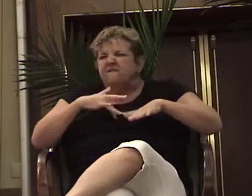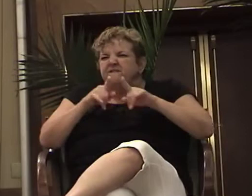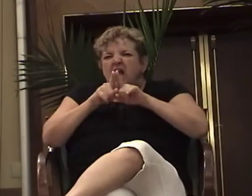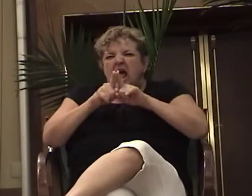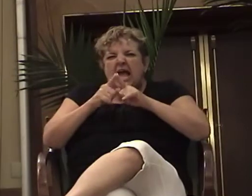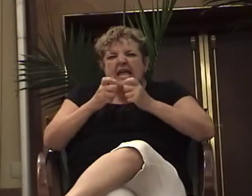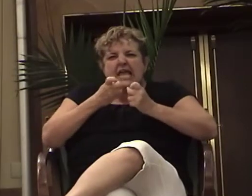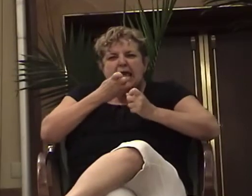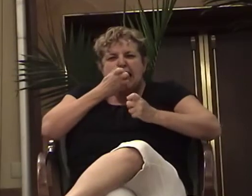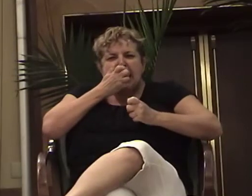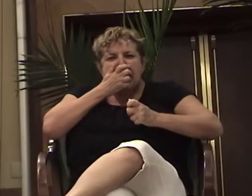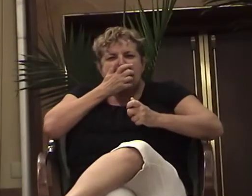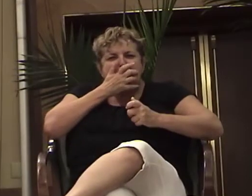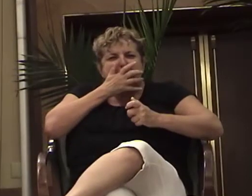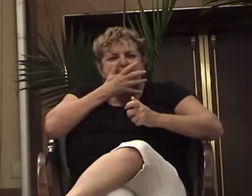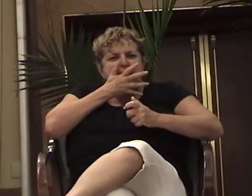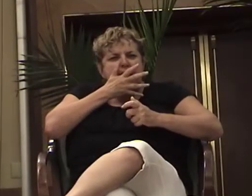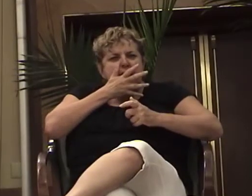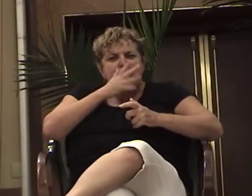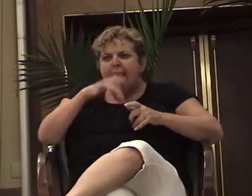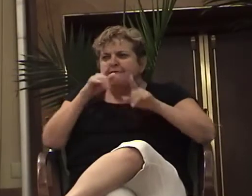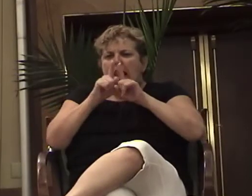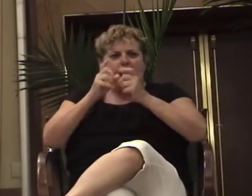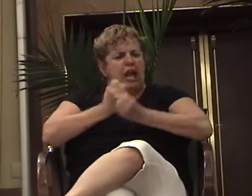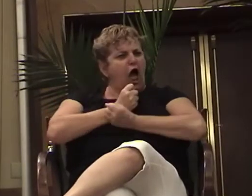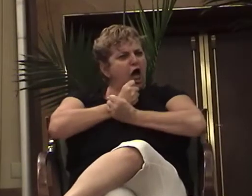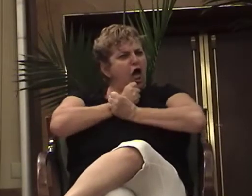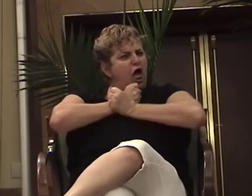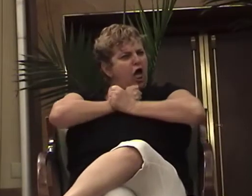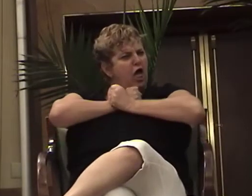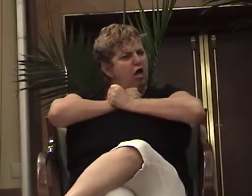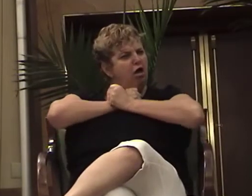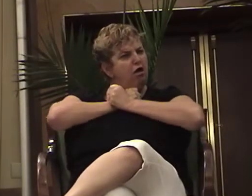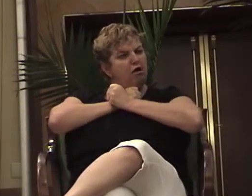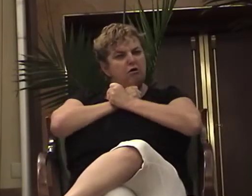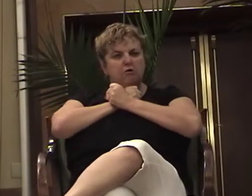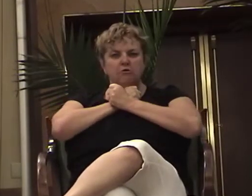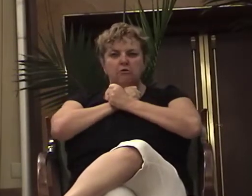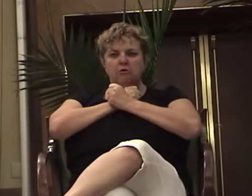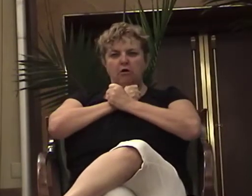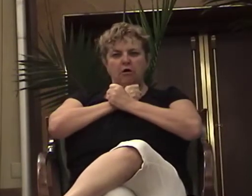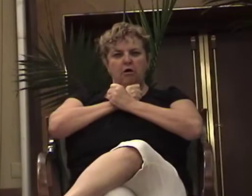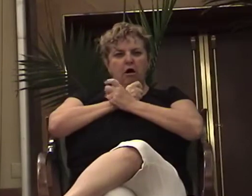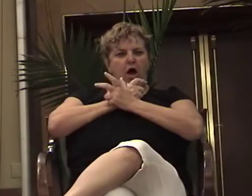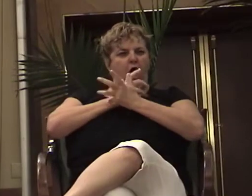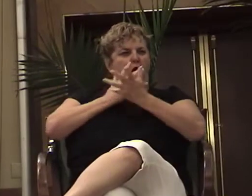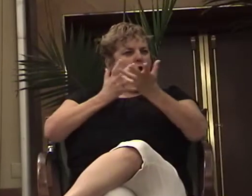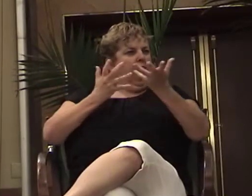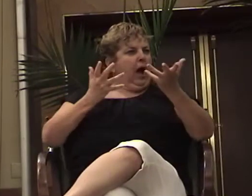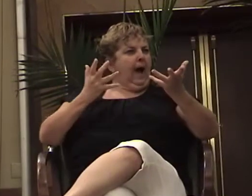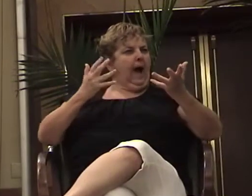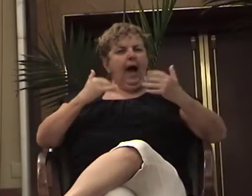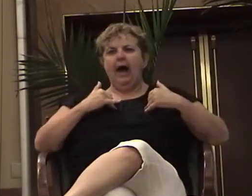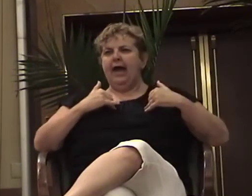it was love, it was, I have based relationships on the way that alcohol made me feel that first